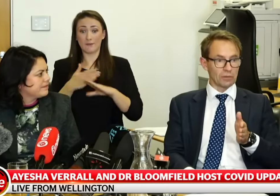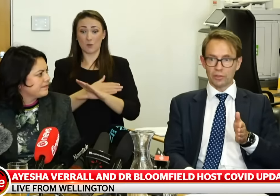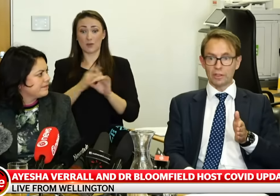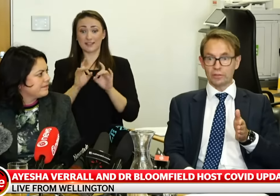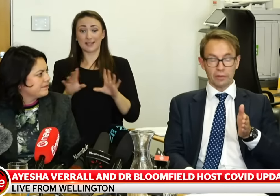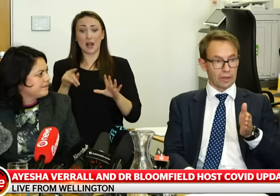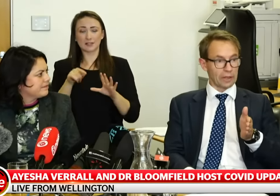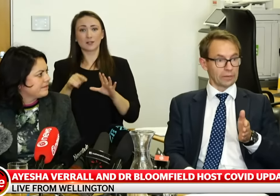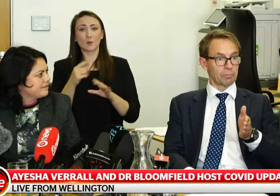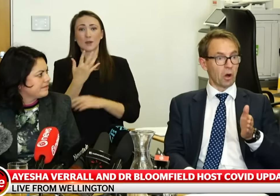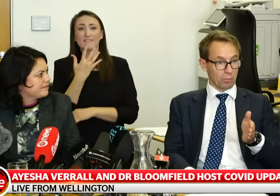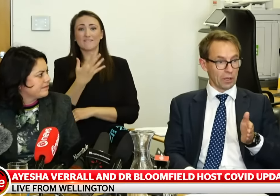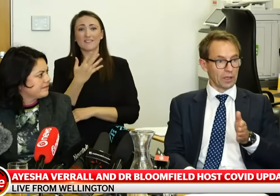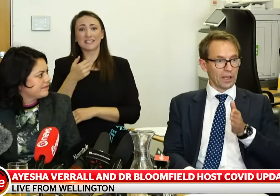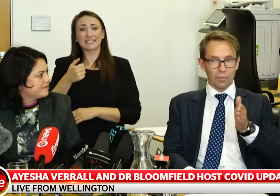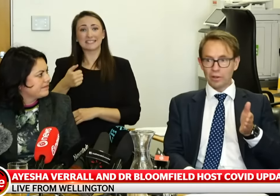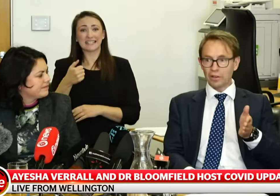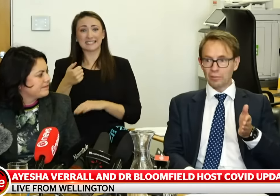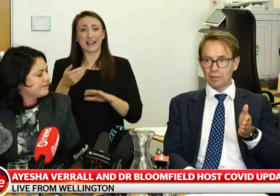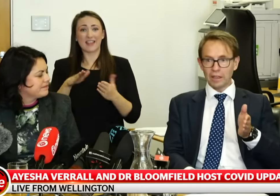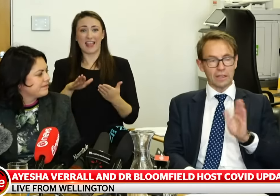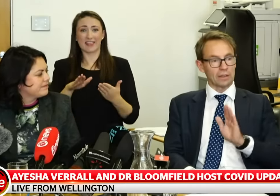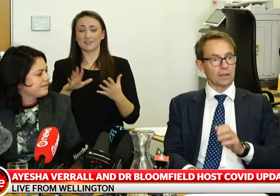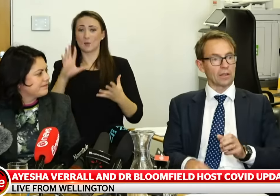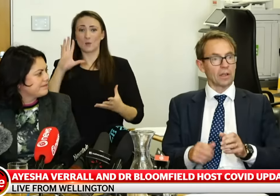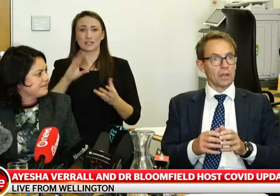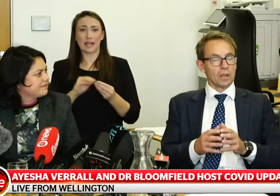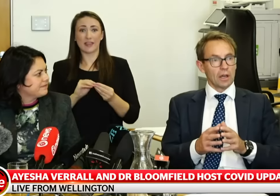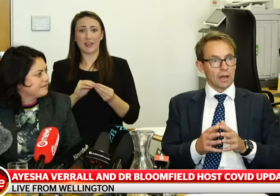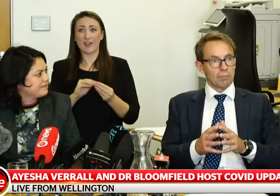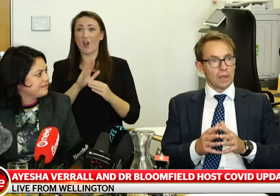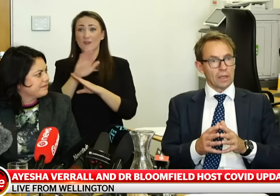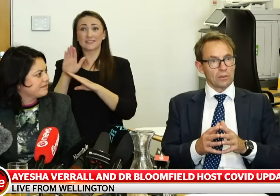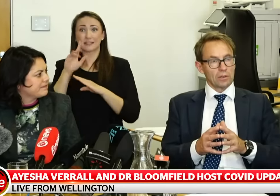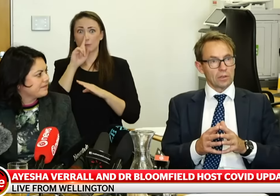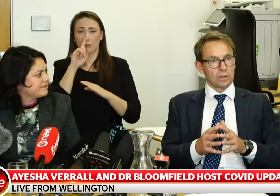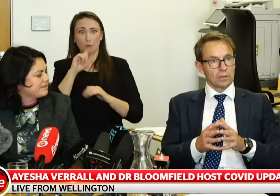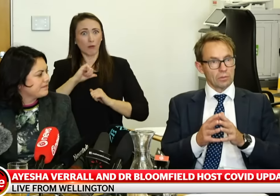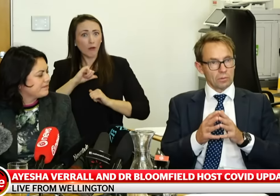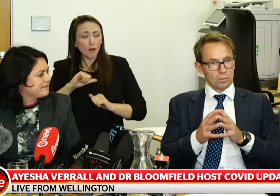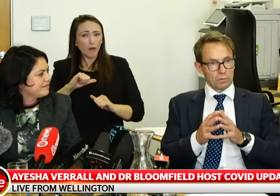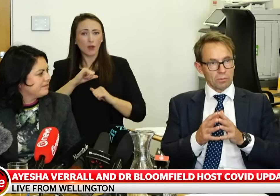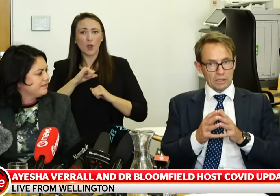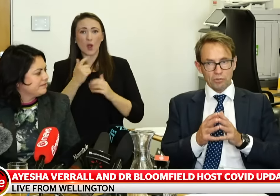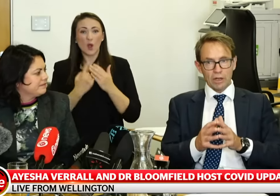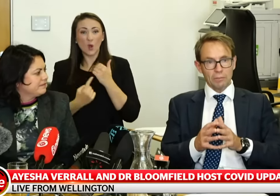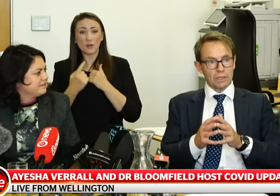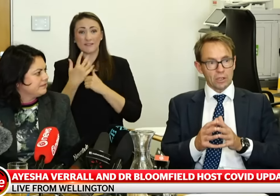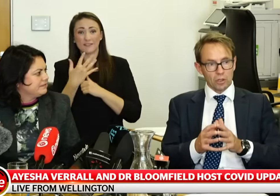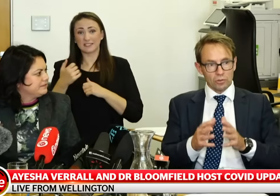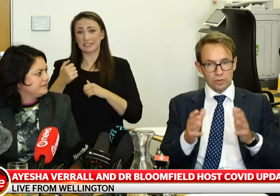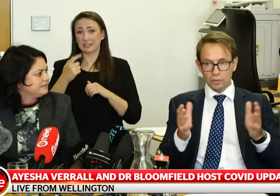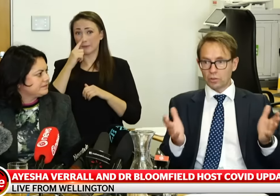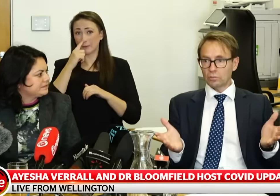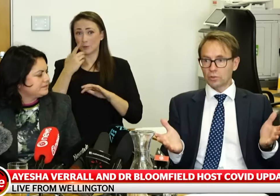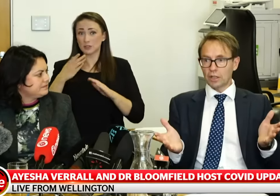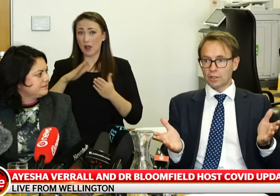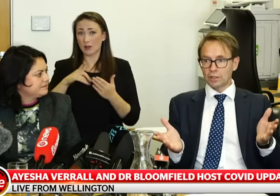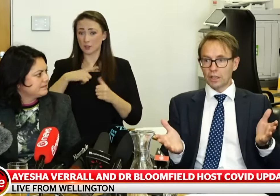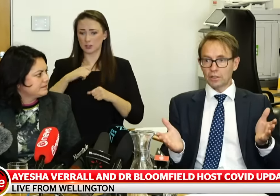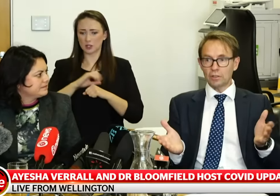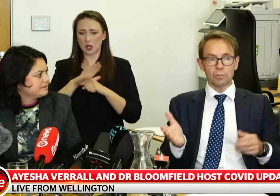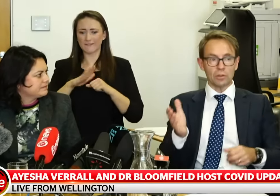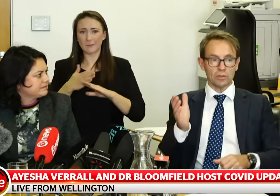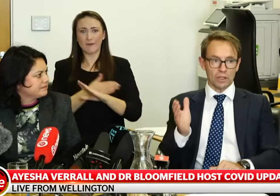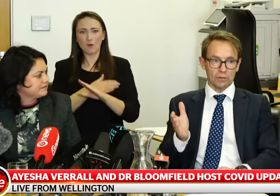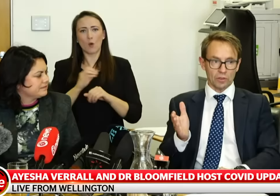colleagues overseas, their eyes pop when they hear that. And we'd much rather be inclusive in terms of